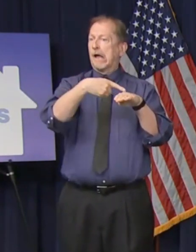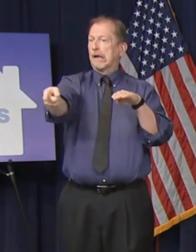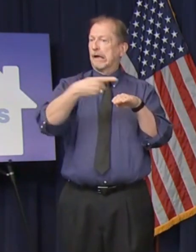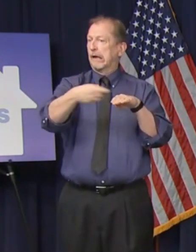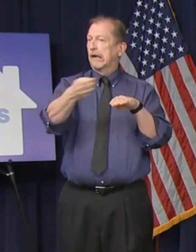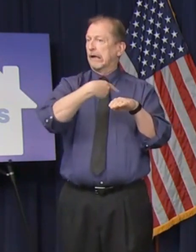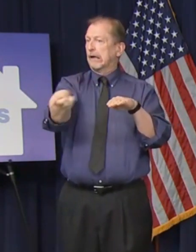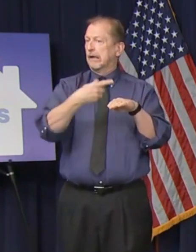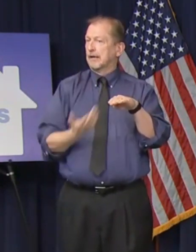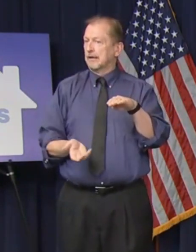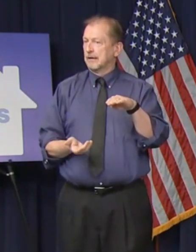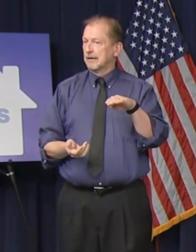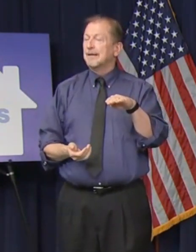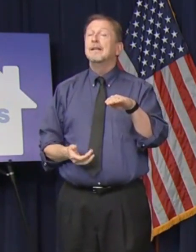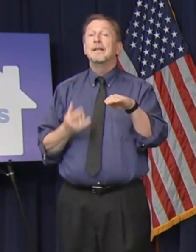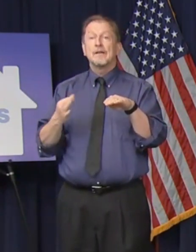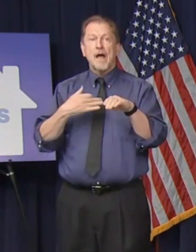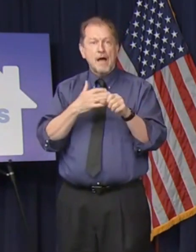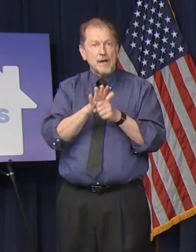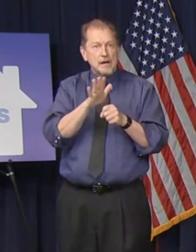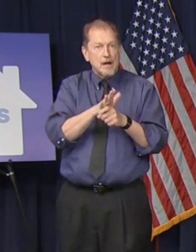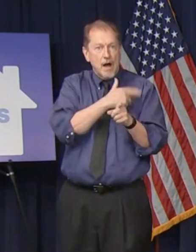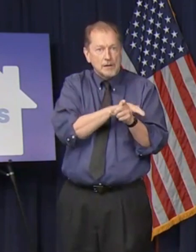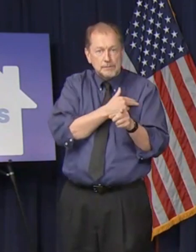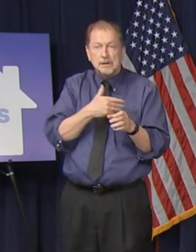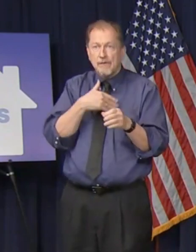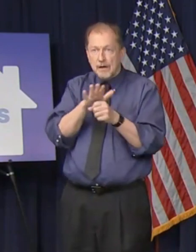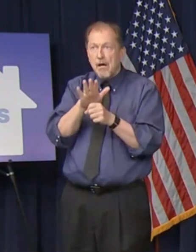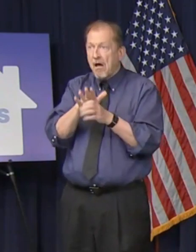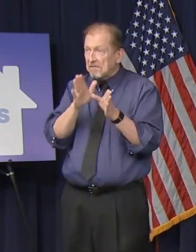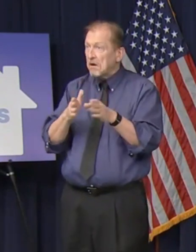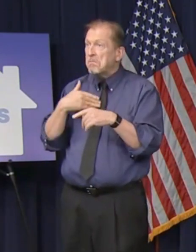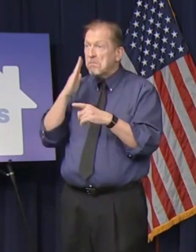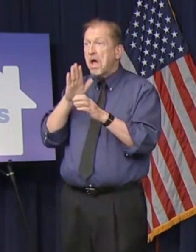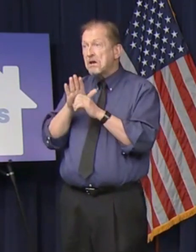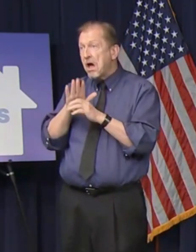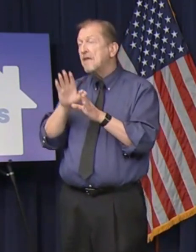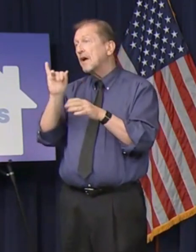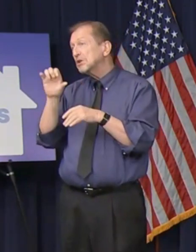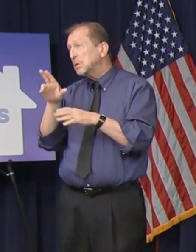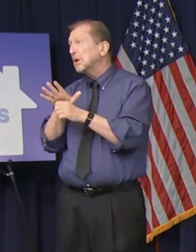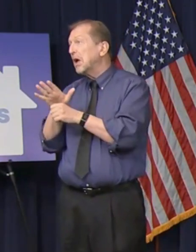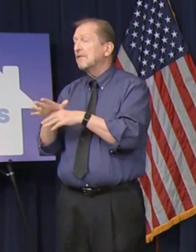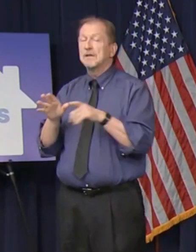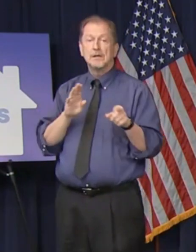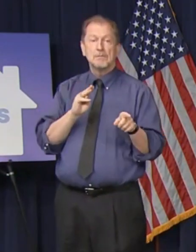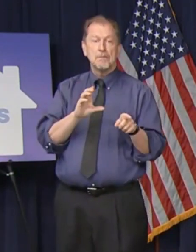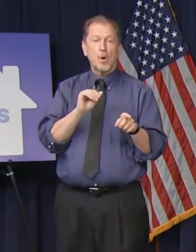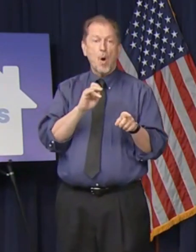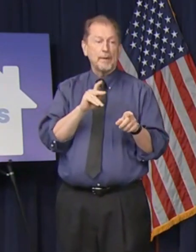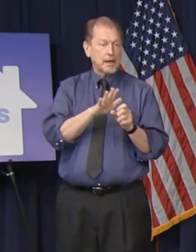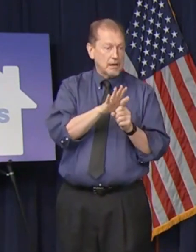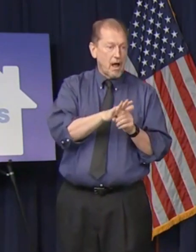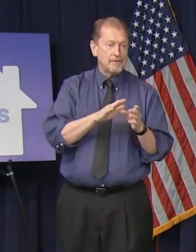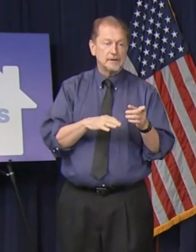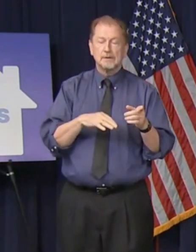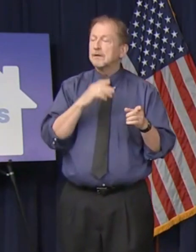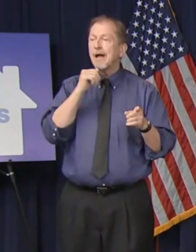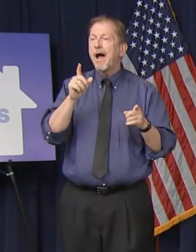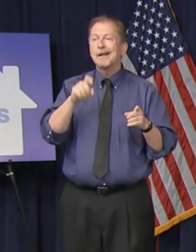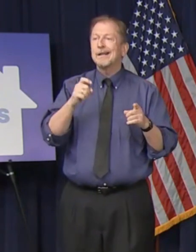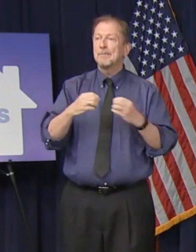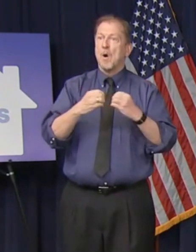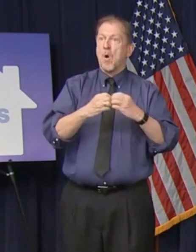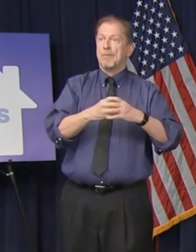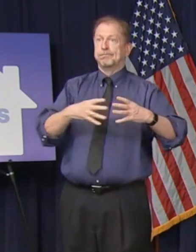build capacity, right? We can't build out 4 more McCormick Places. But what you